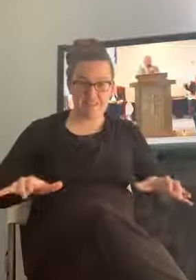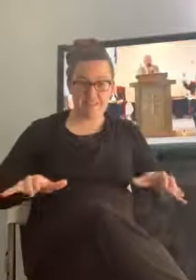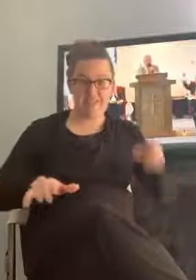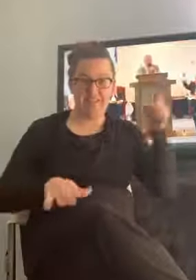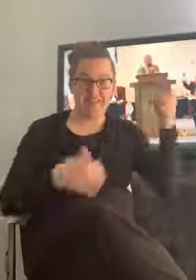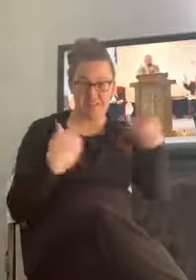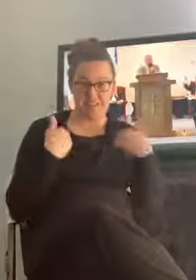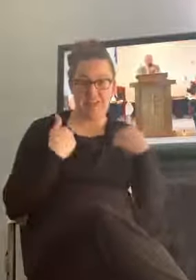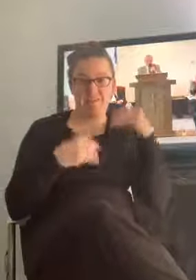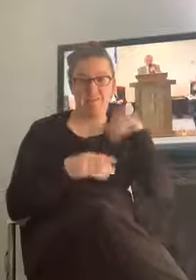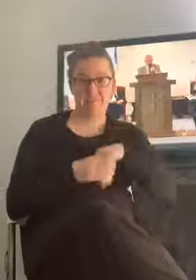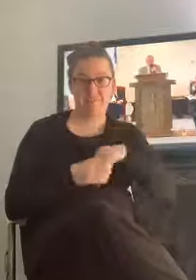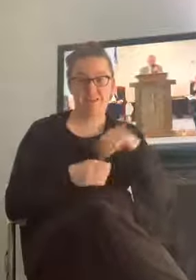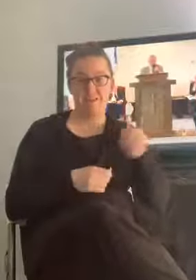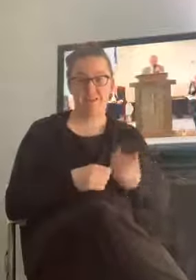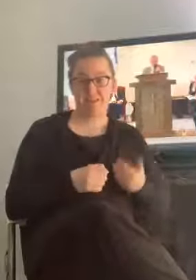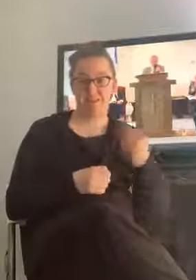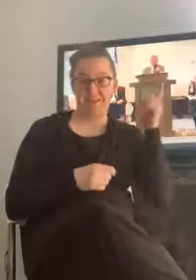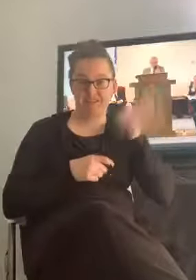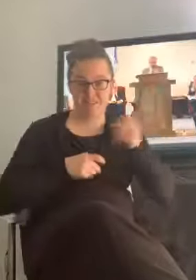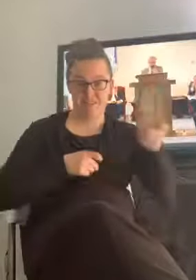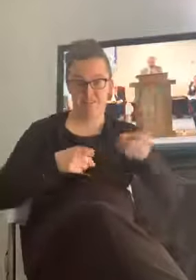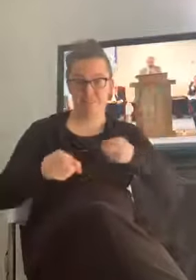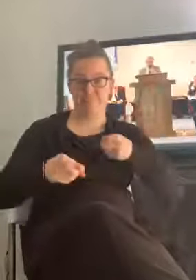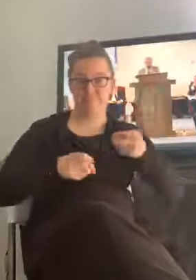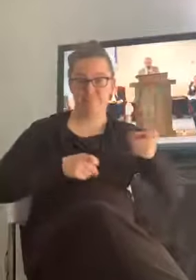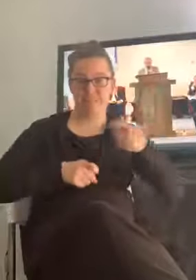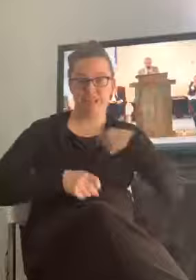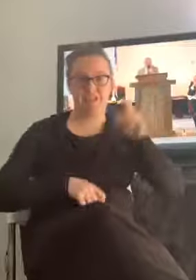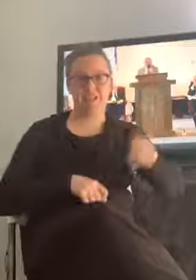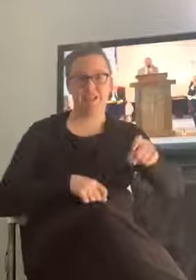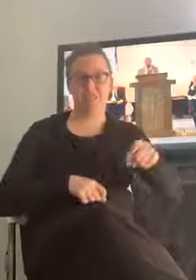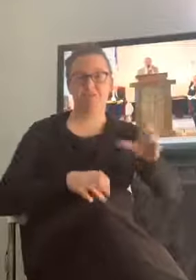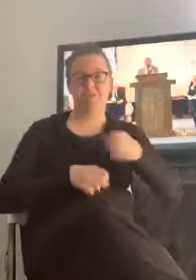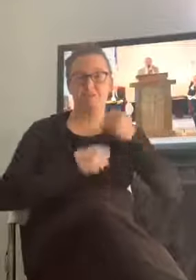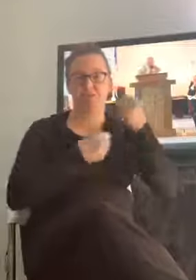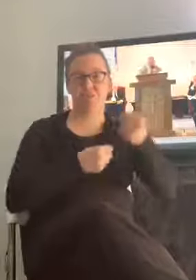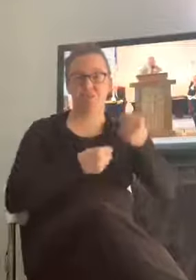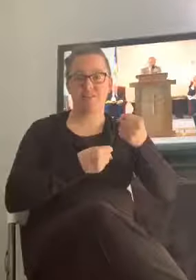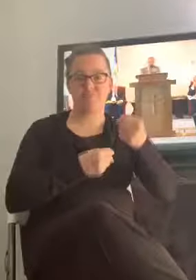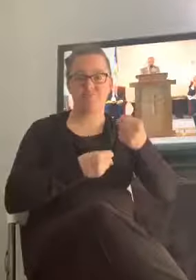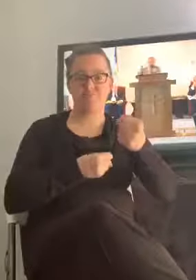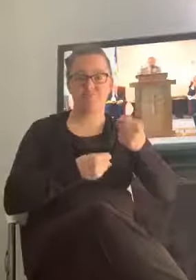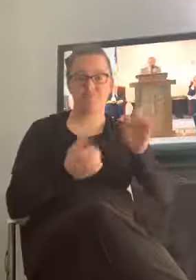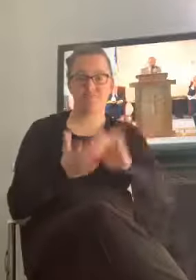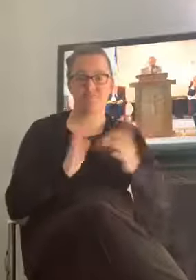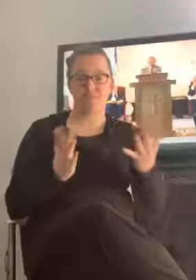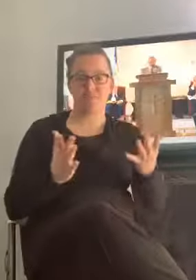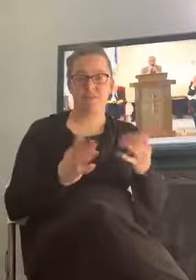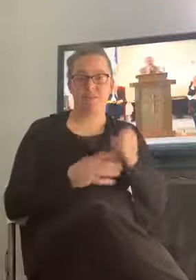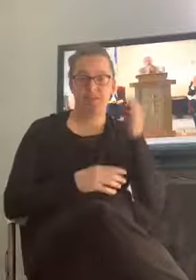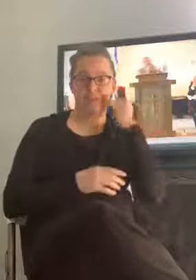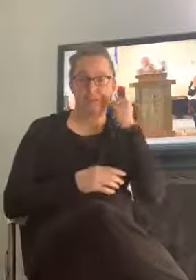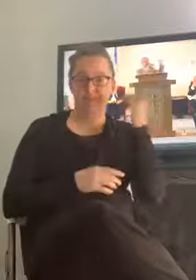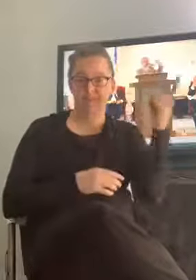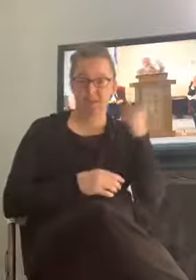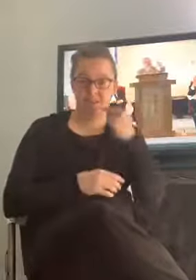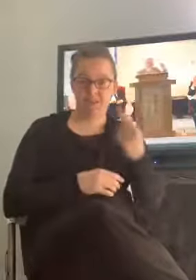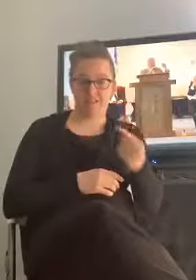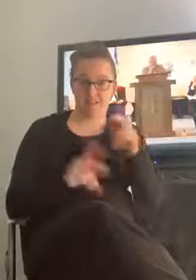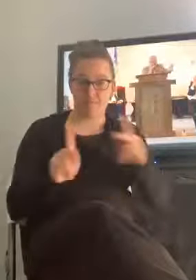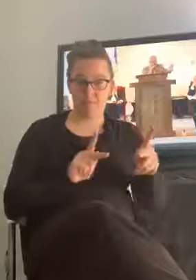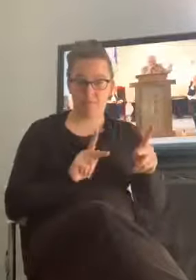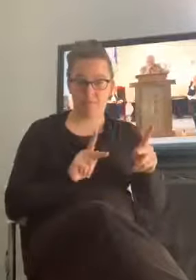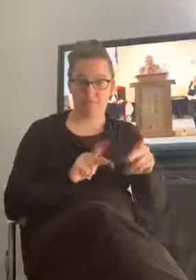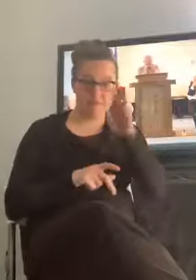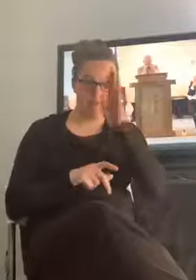palm of His hand. I just need to trust the Word of God. If He could tell the people of God that was getting